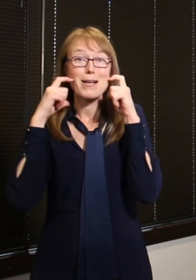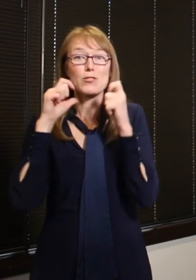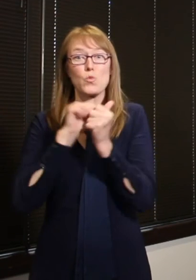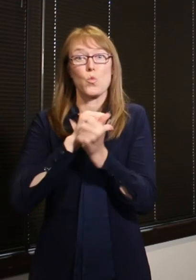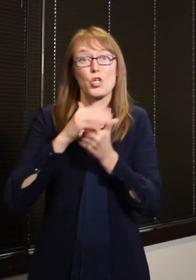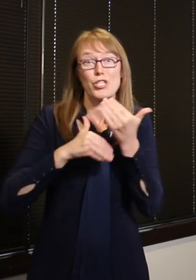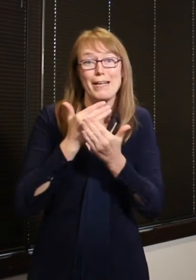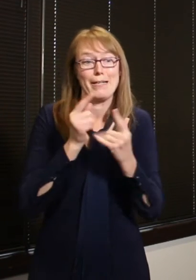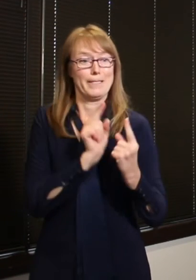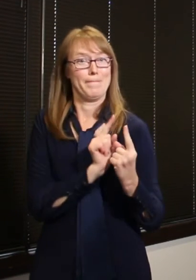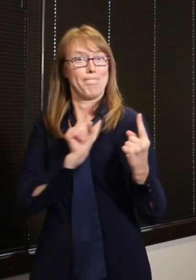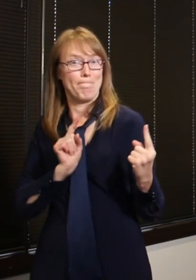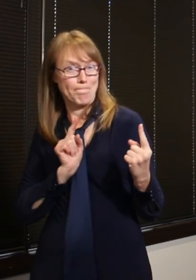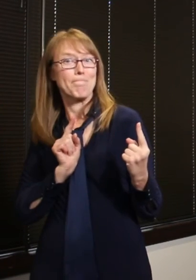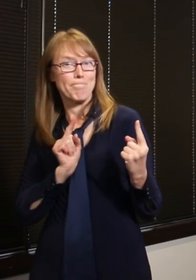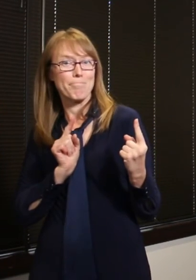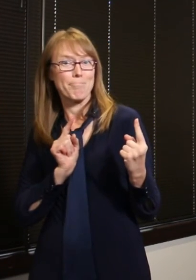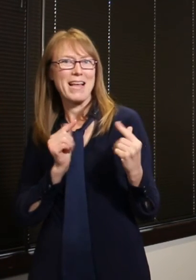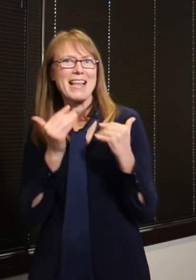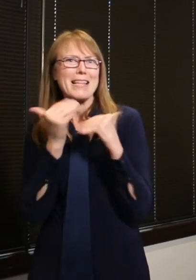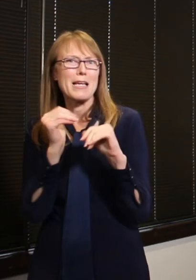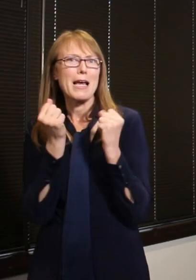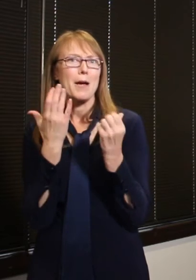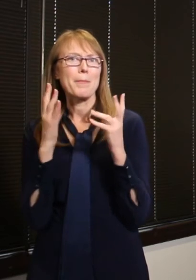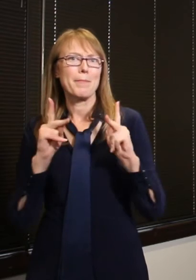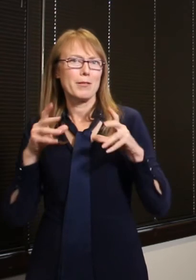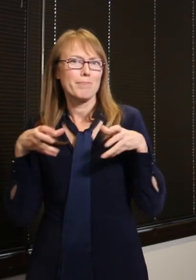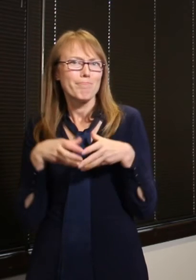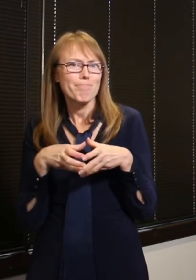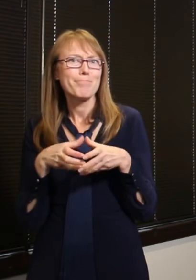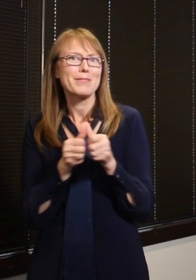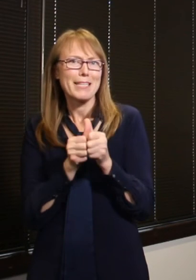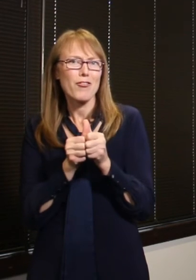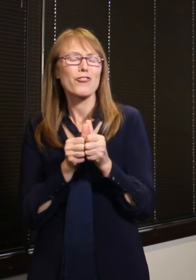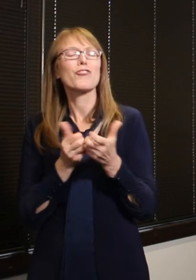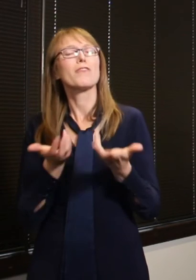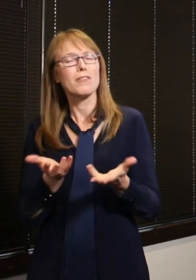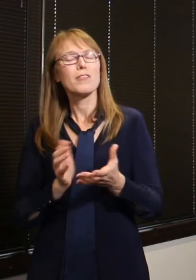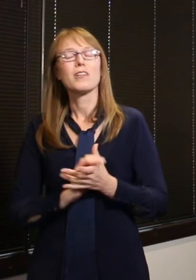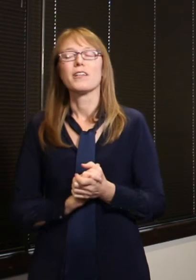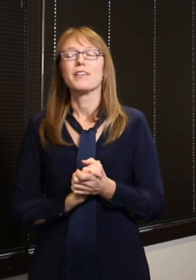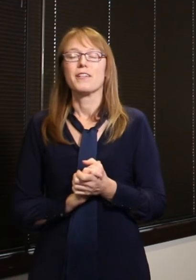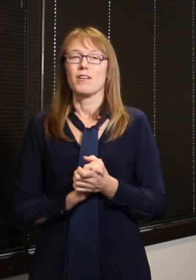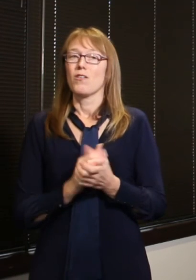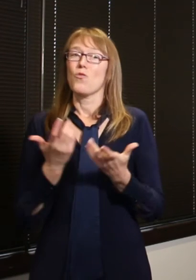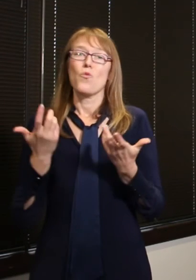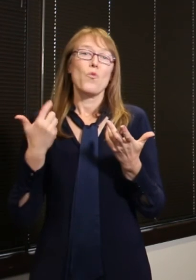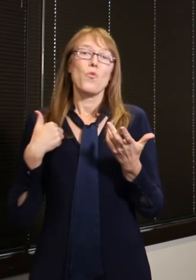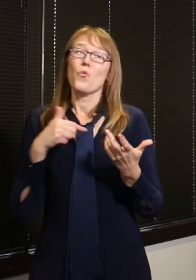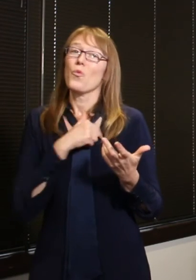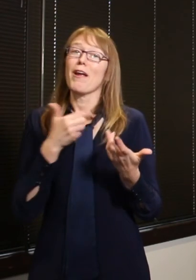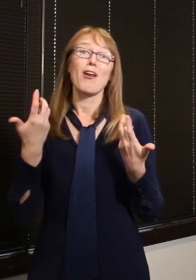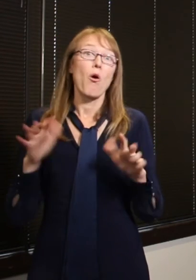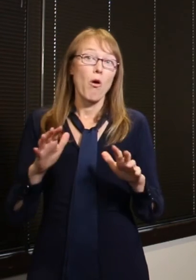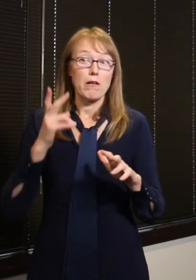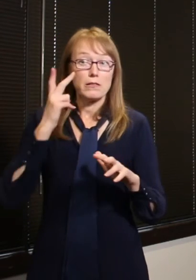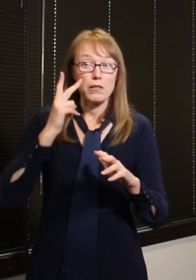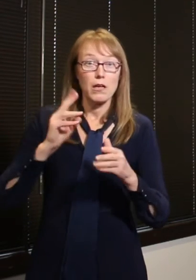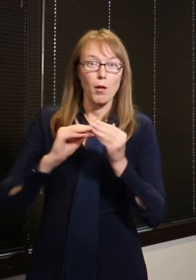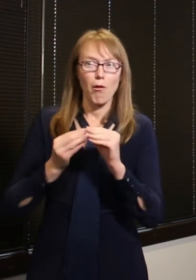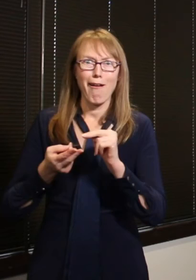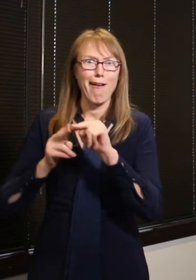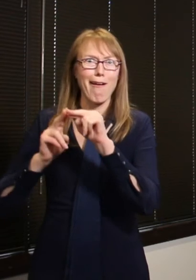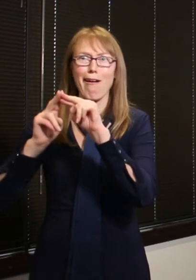that we've done over these last 3 or 4 months. We've made tremendous progress. We have begun to reopen